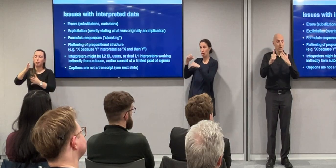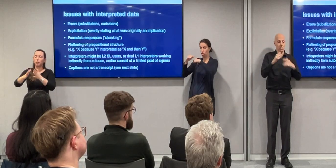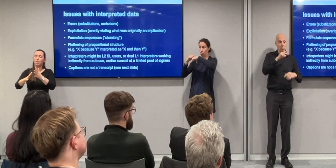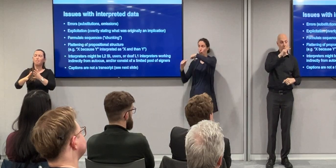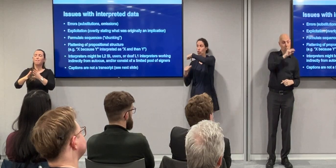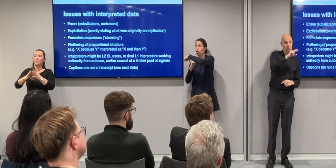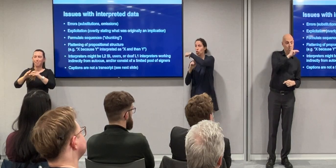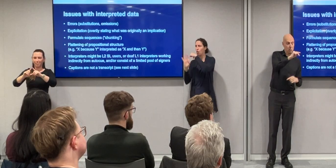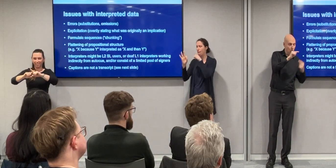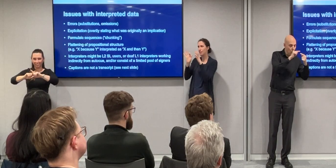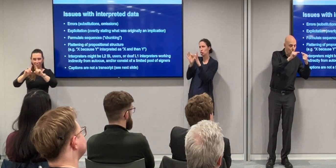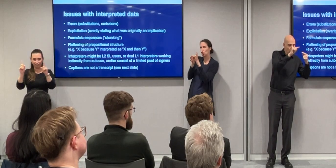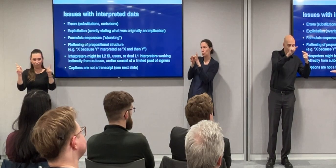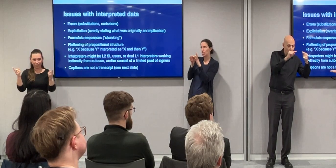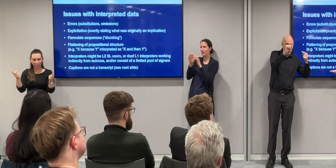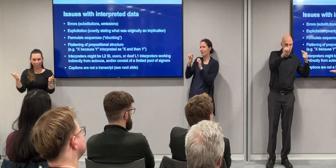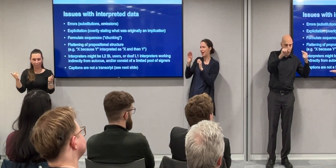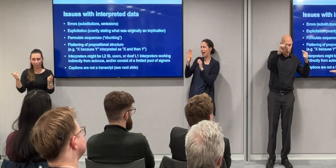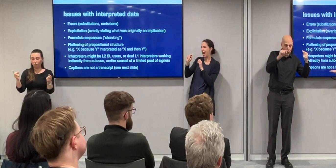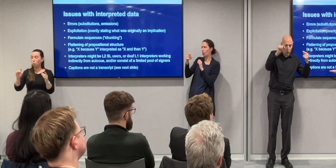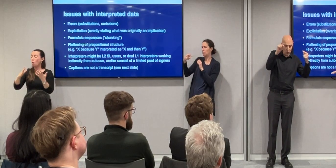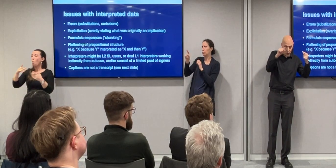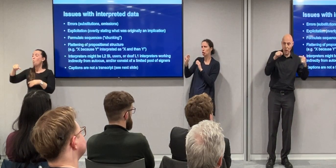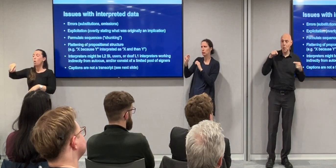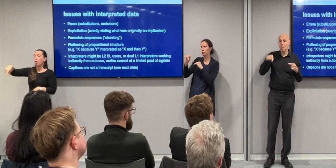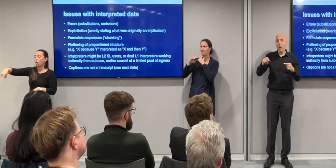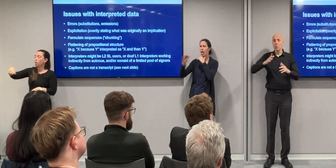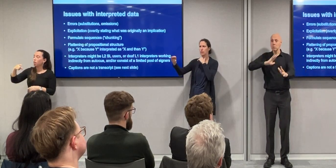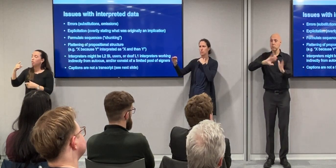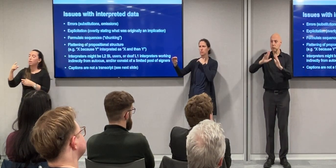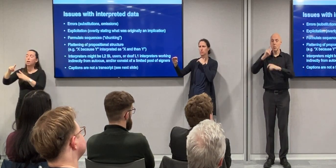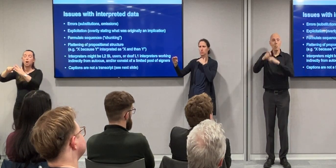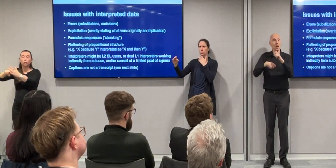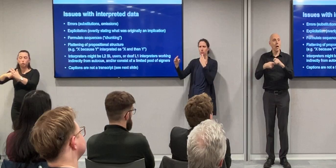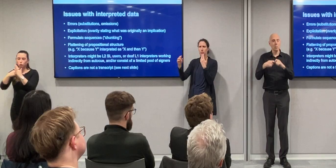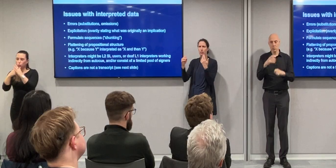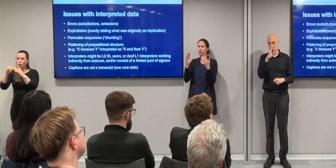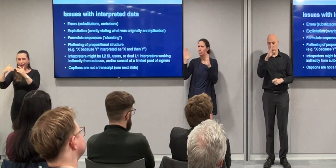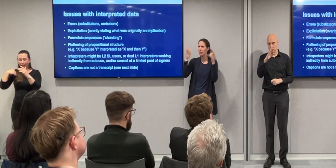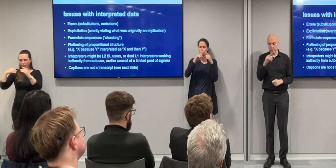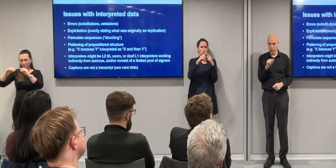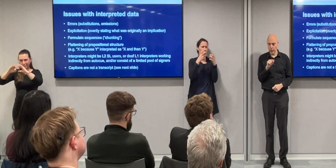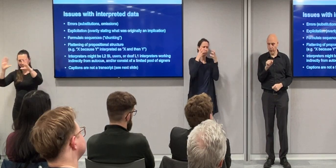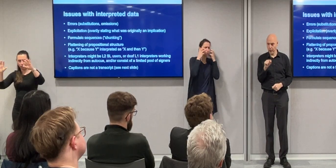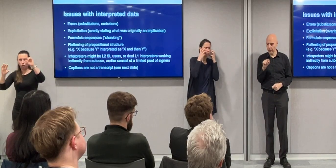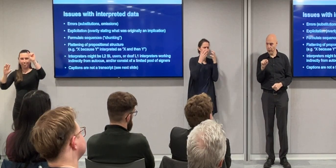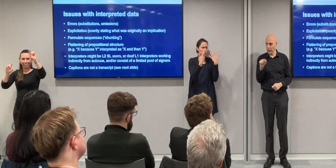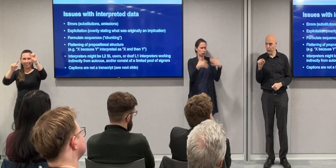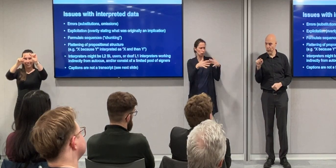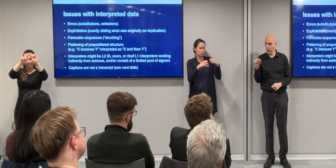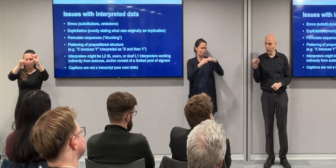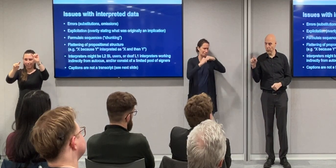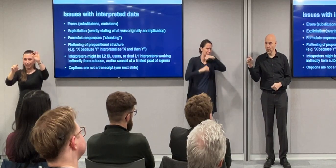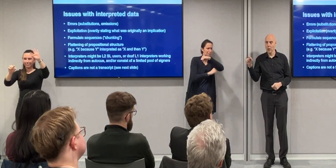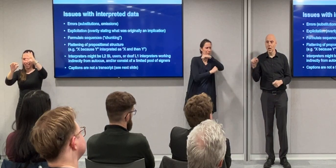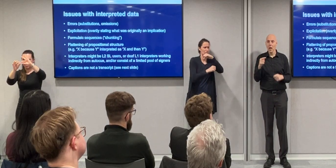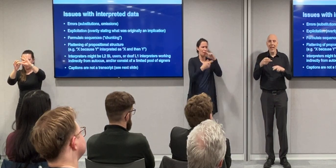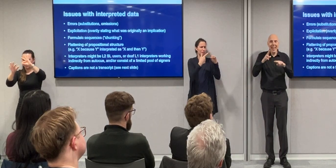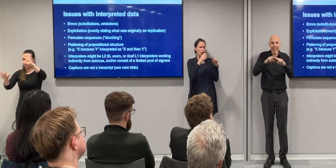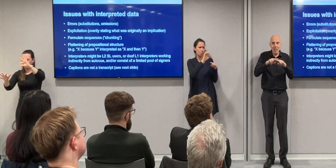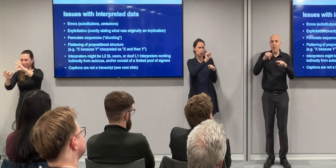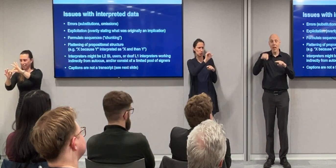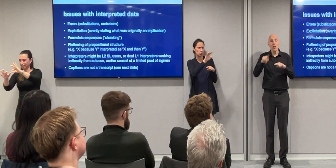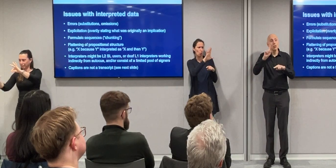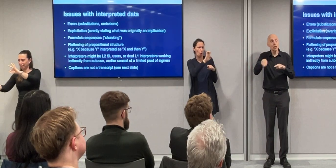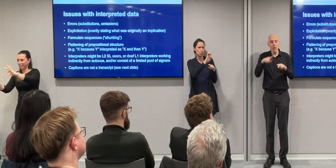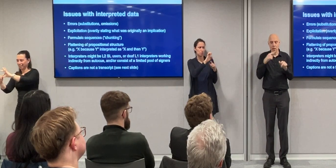of the interpreted output is just pancaked. It's flat compared to the very dense, very deep, propositionally rich structure of the input.